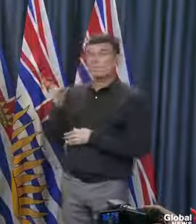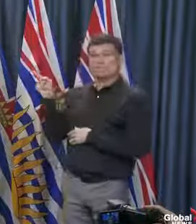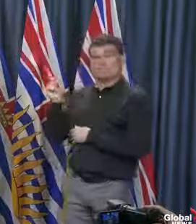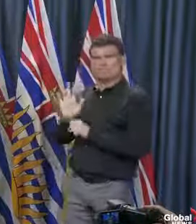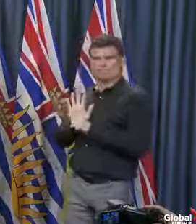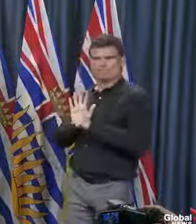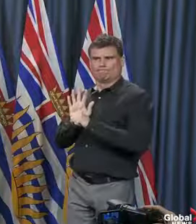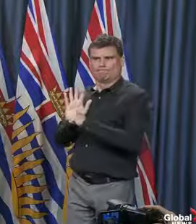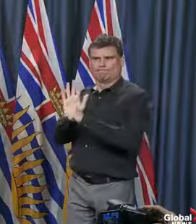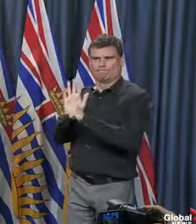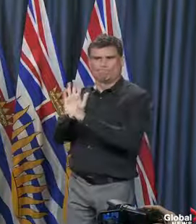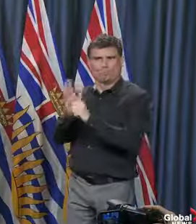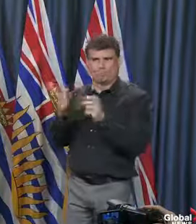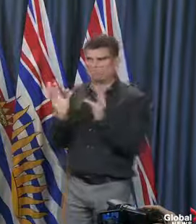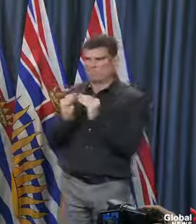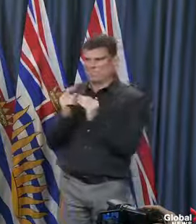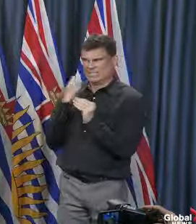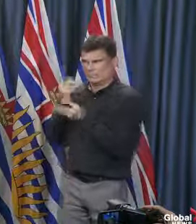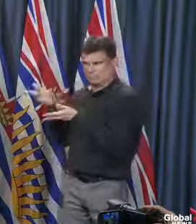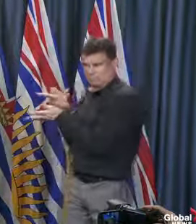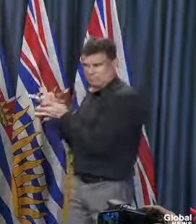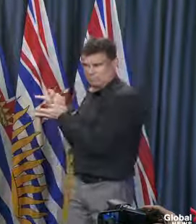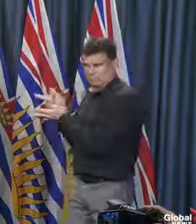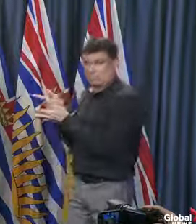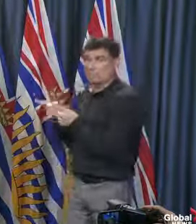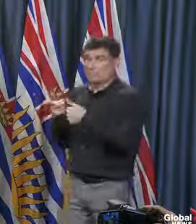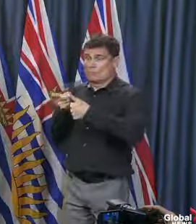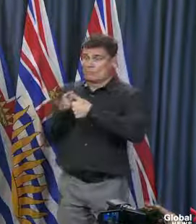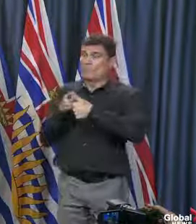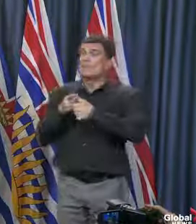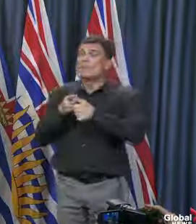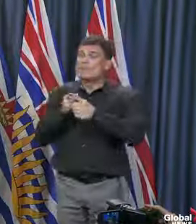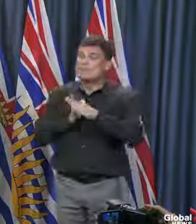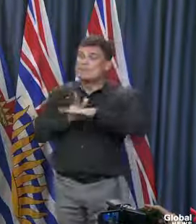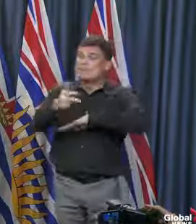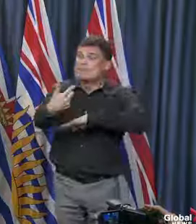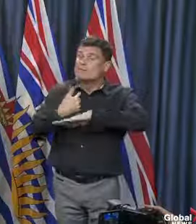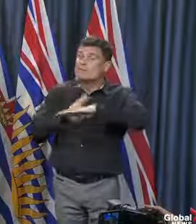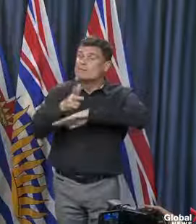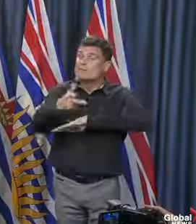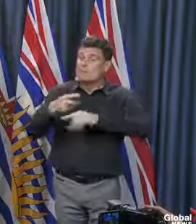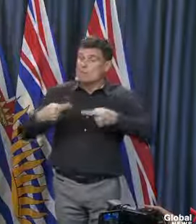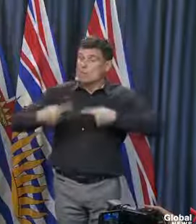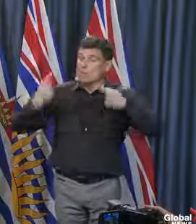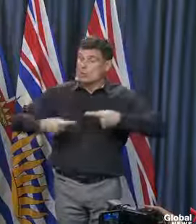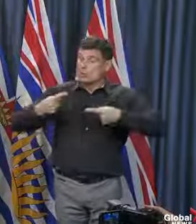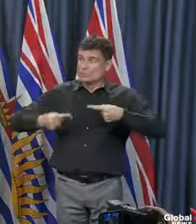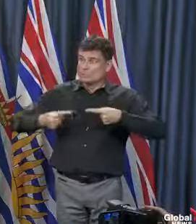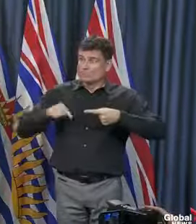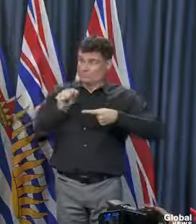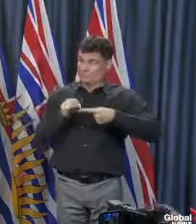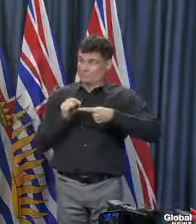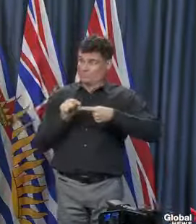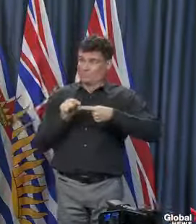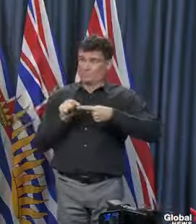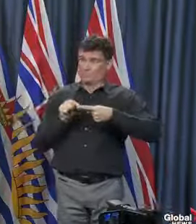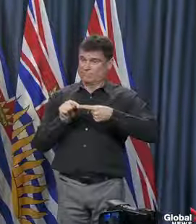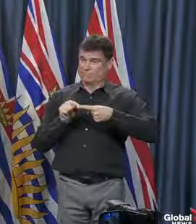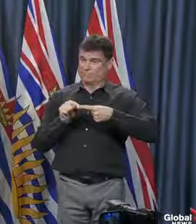Canada at the borders. And while we're very strongly supportive of most of those changes, we note that we remain